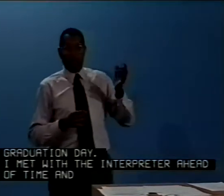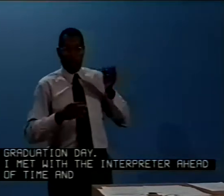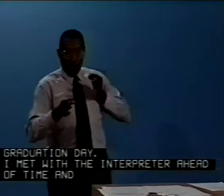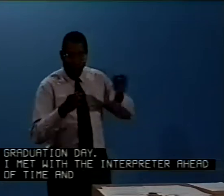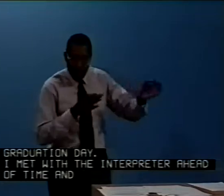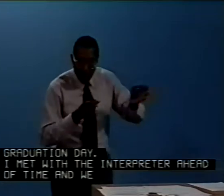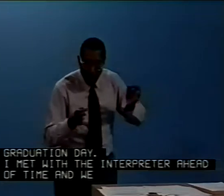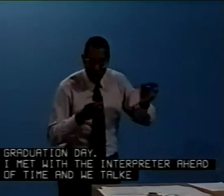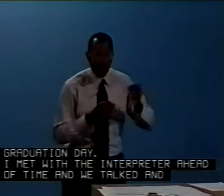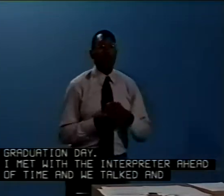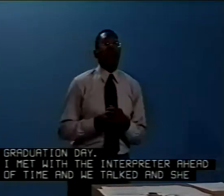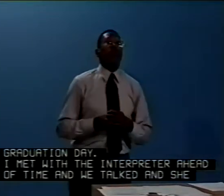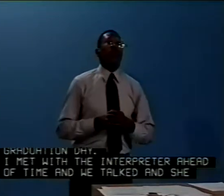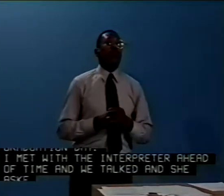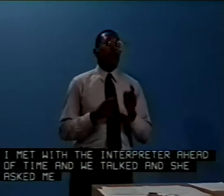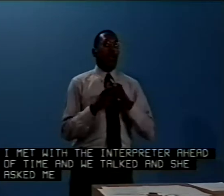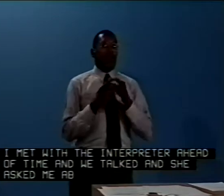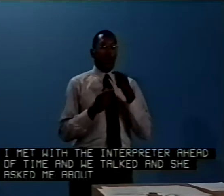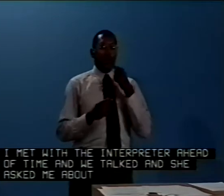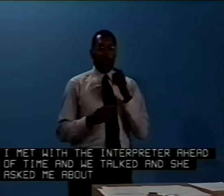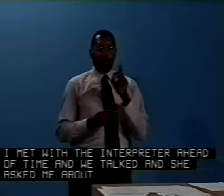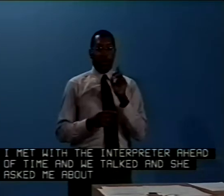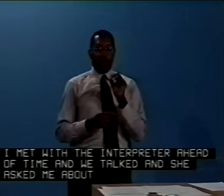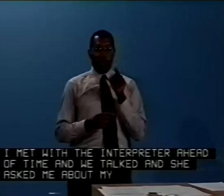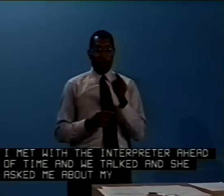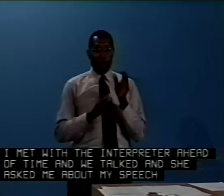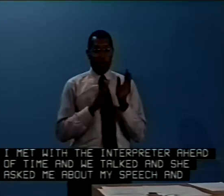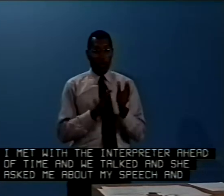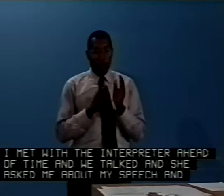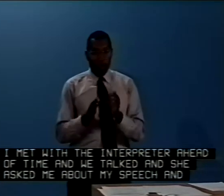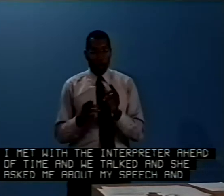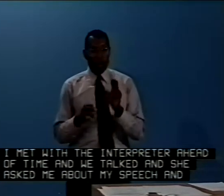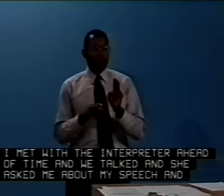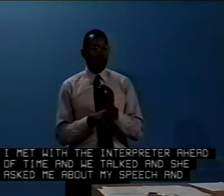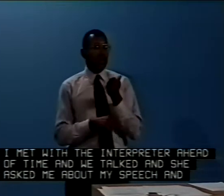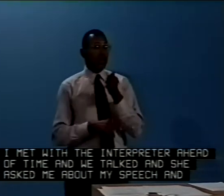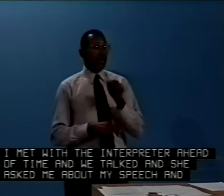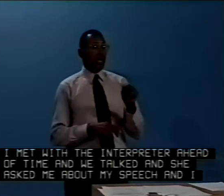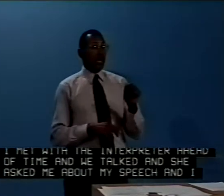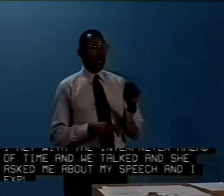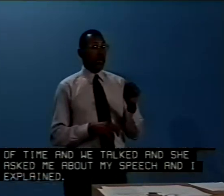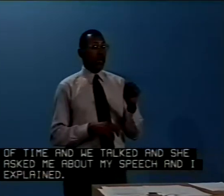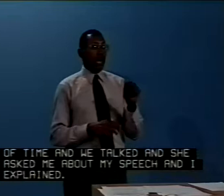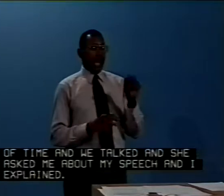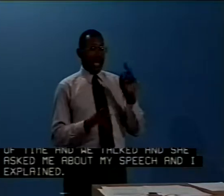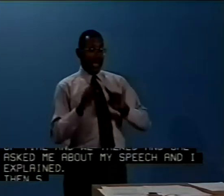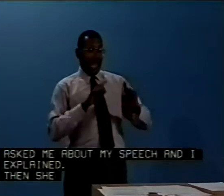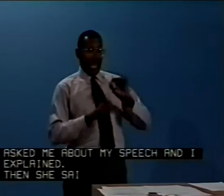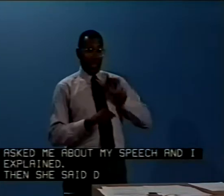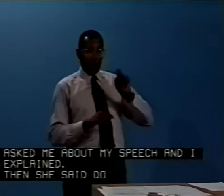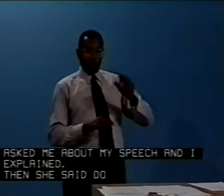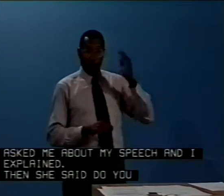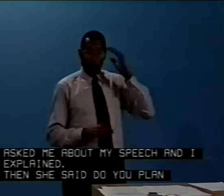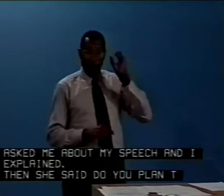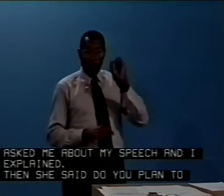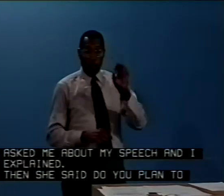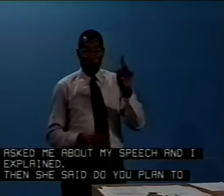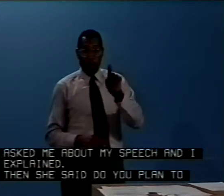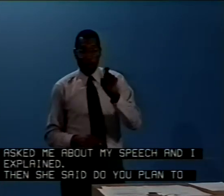my speech, and I explained. And then she said, "Do you plan to use any signs that I need to be